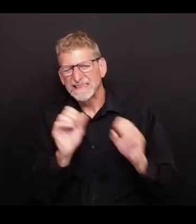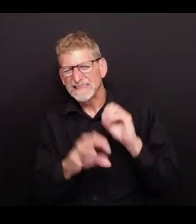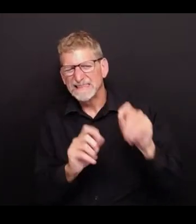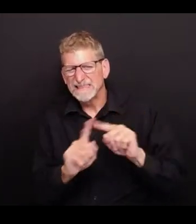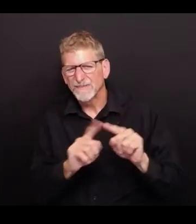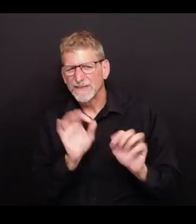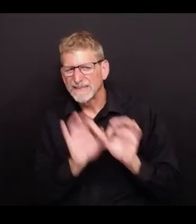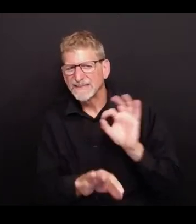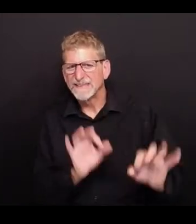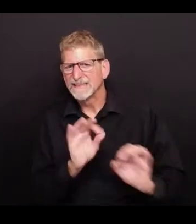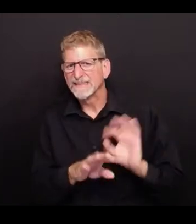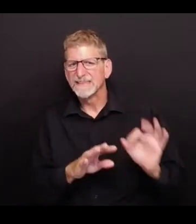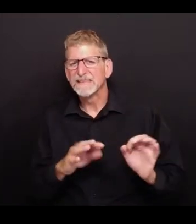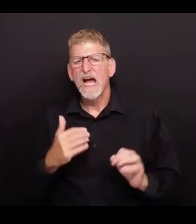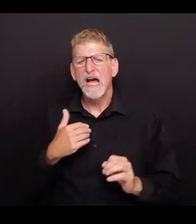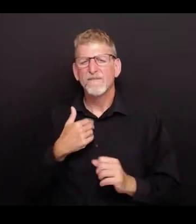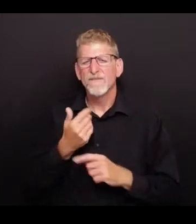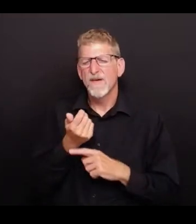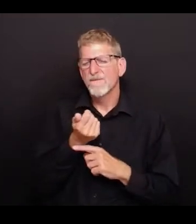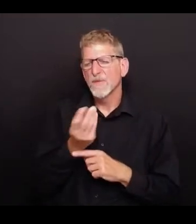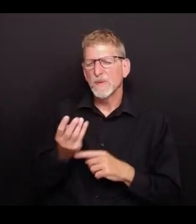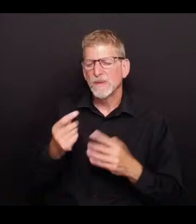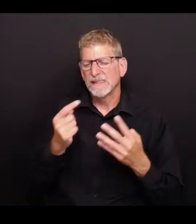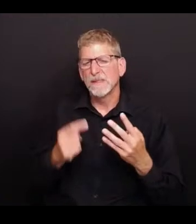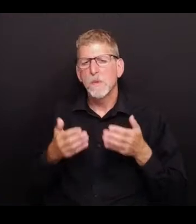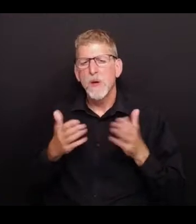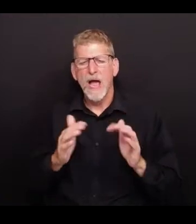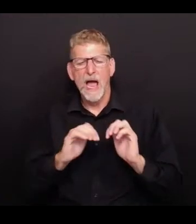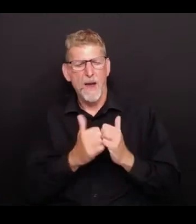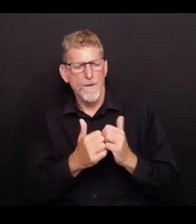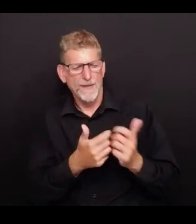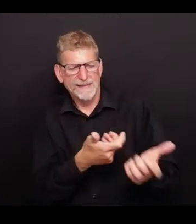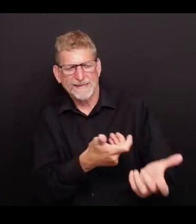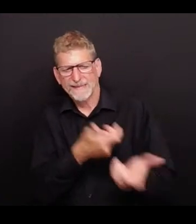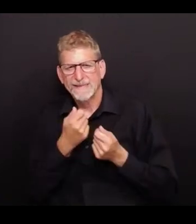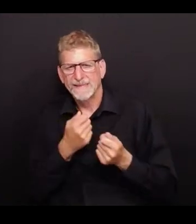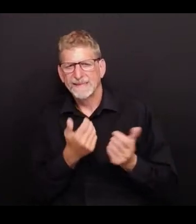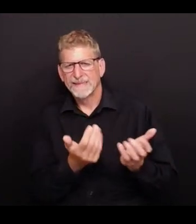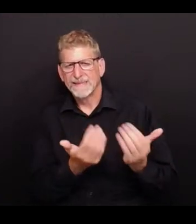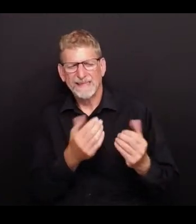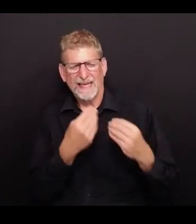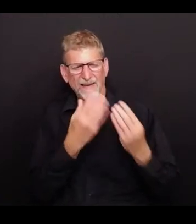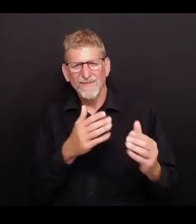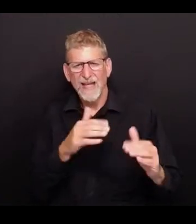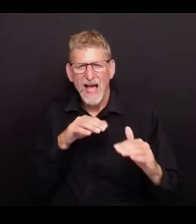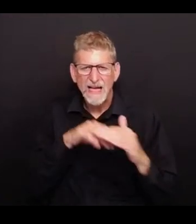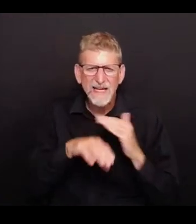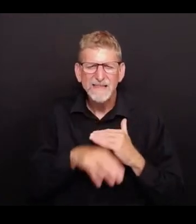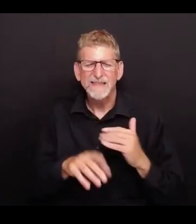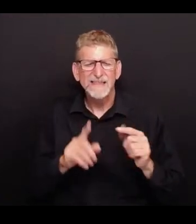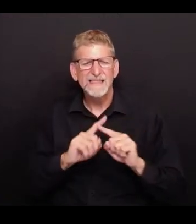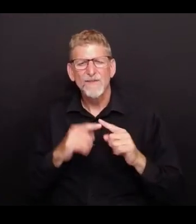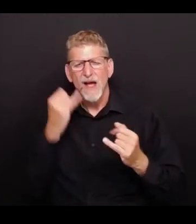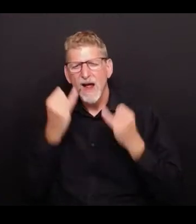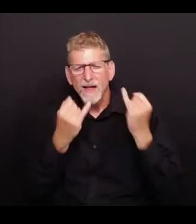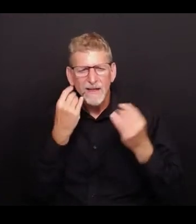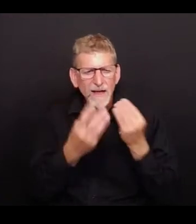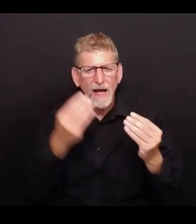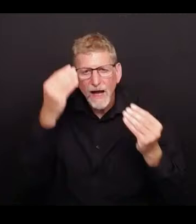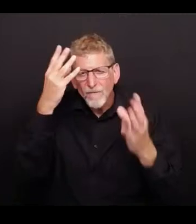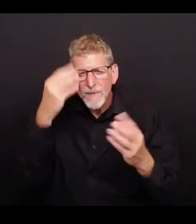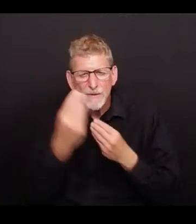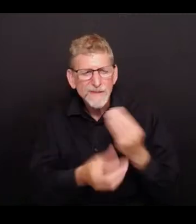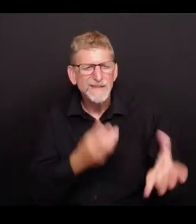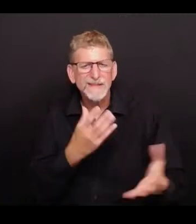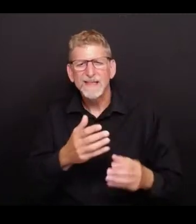a number of things, both kind of working towards access, which access is toward the vaccine, but also looking